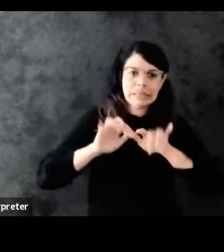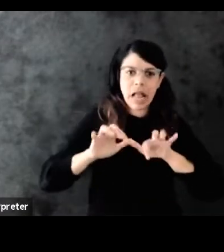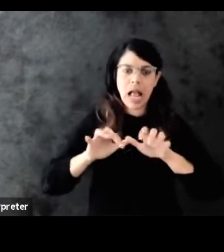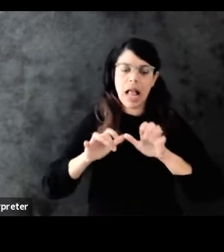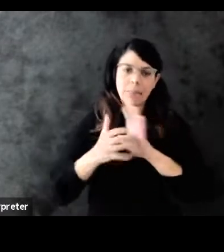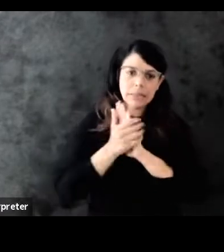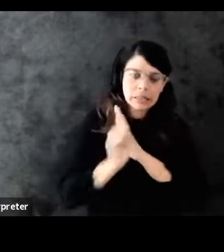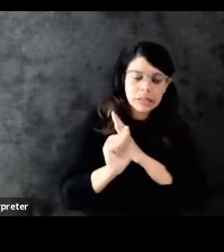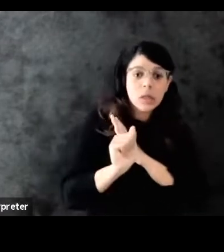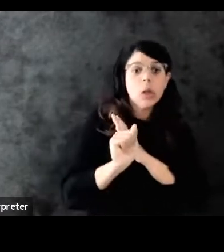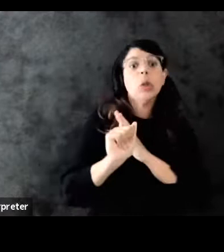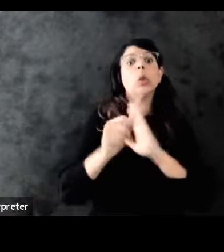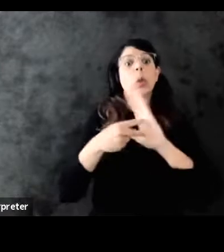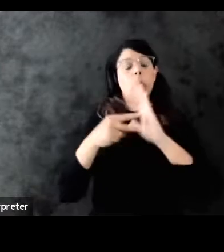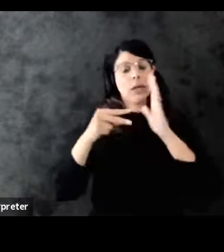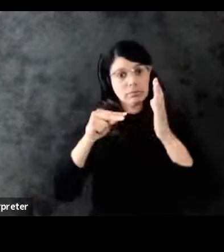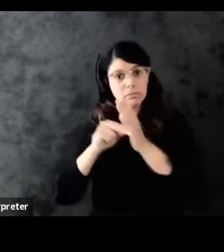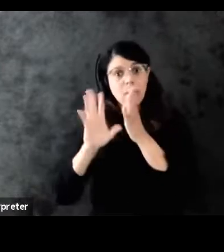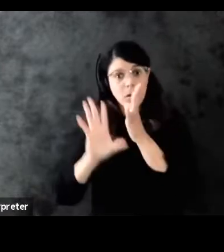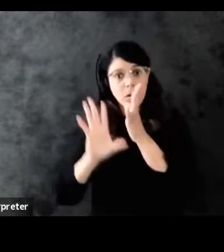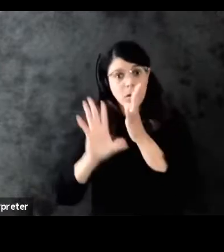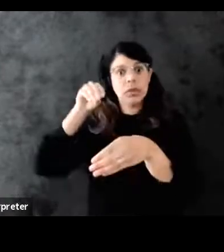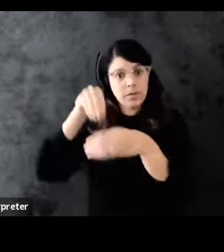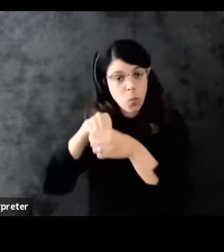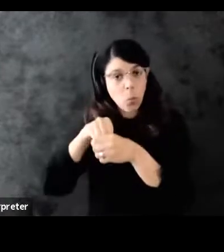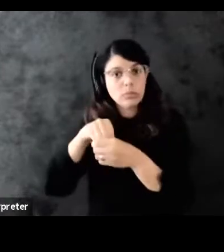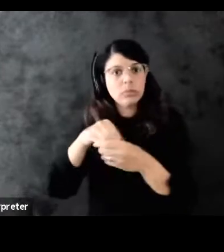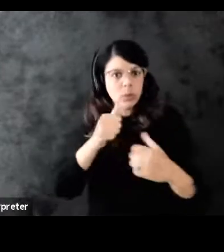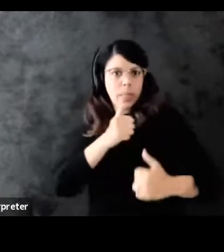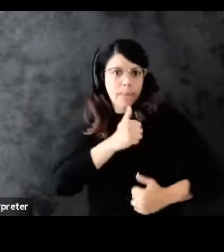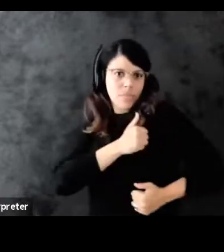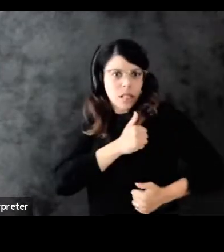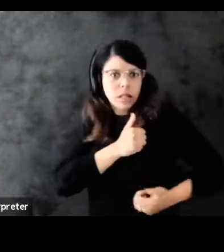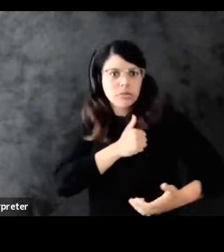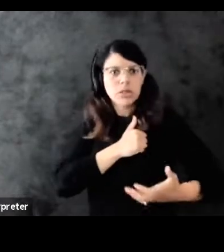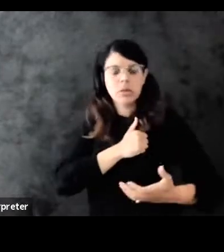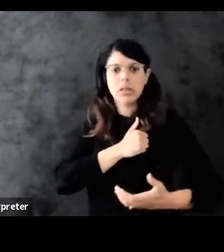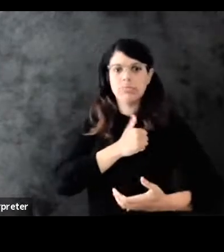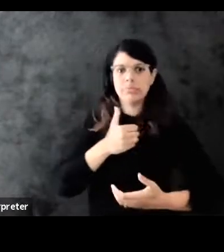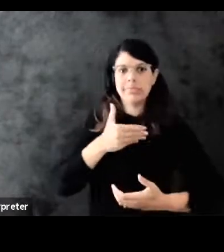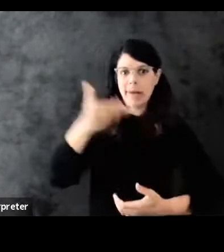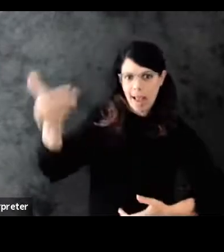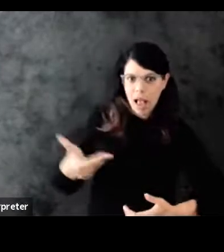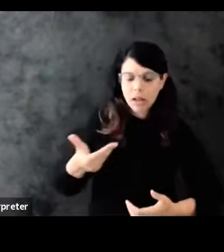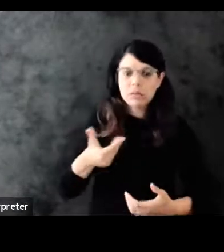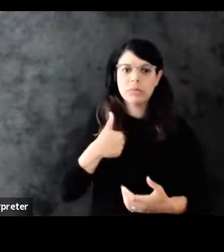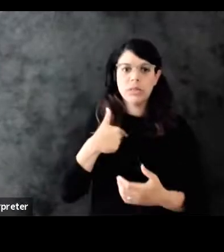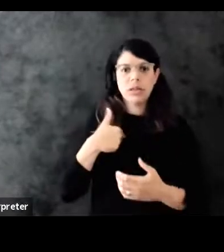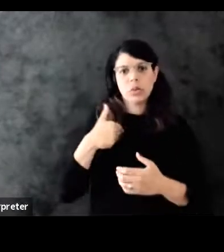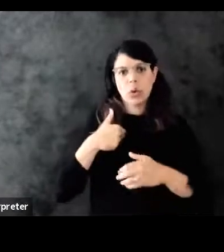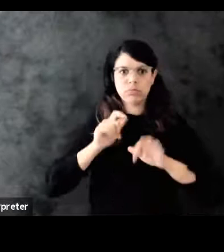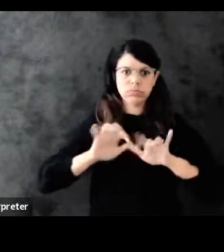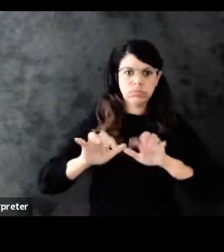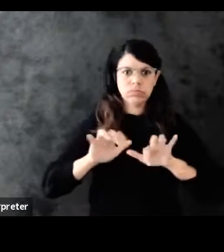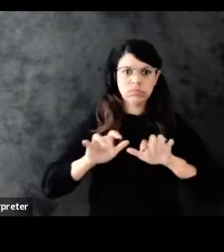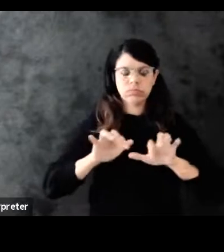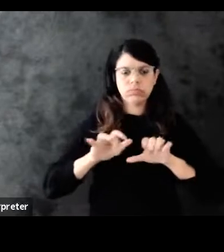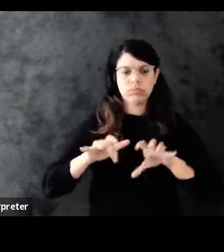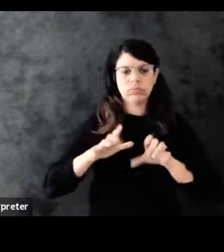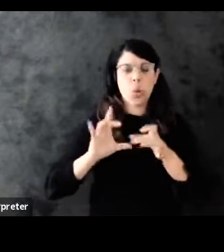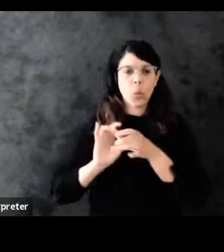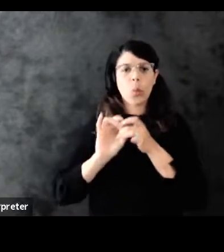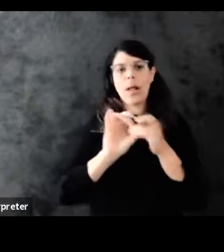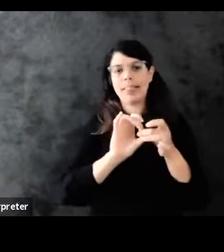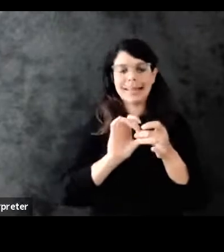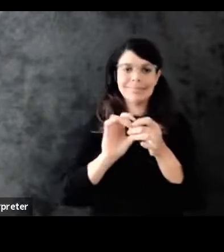intelligence instead of giving me a job in the battle zones, So it helped out that way in long range. Anyway, so